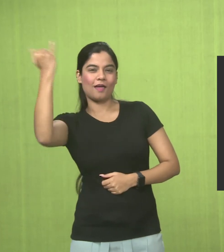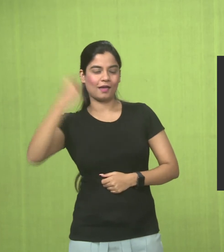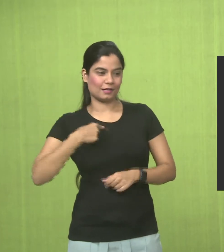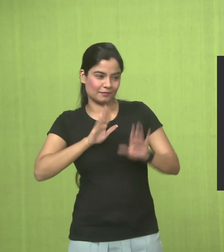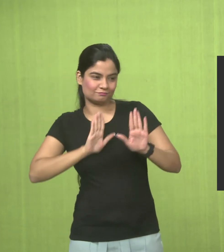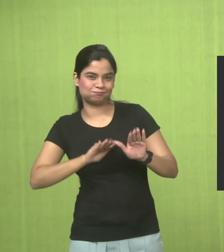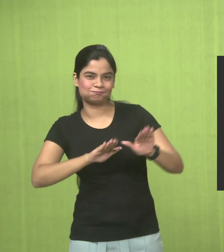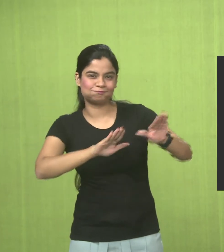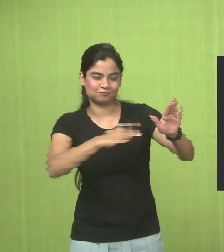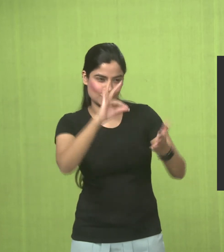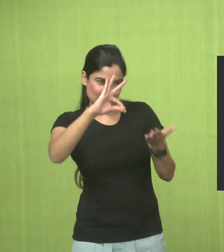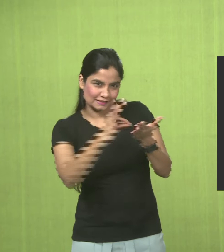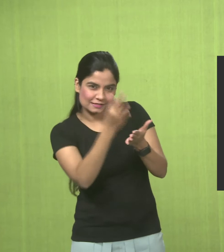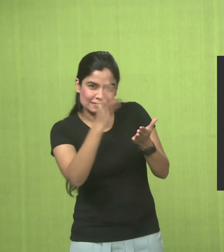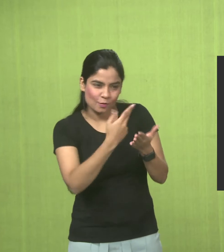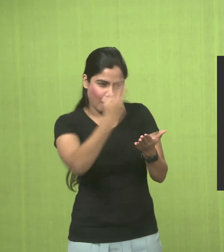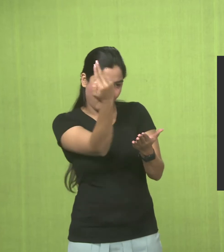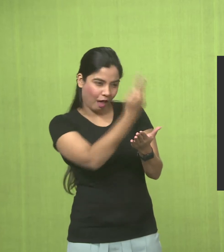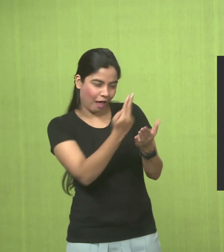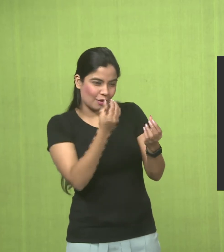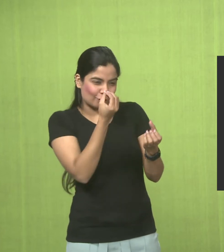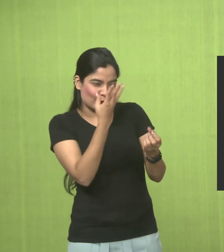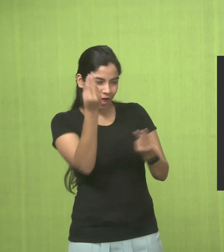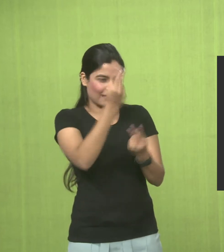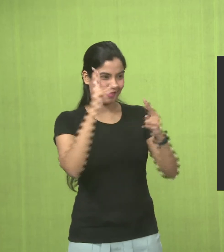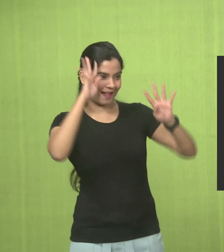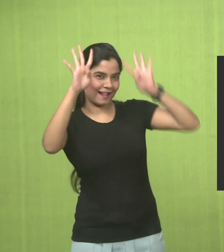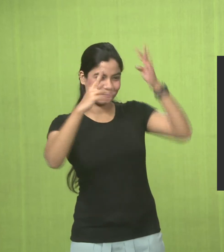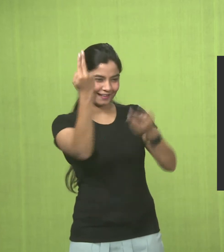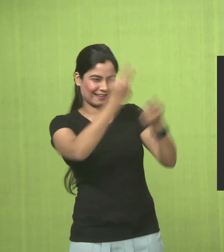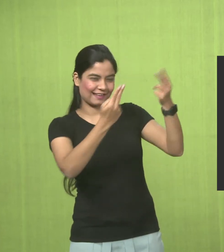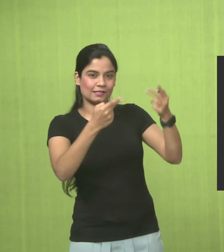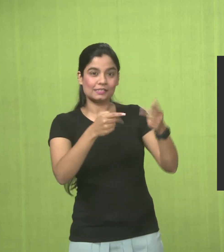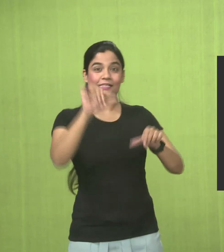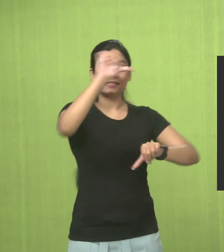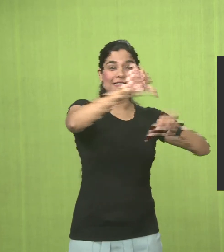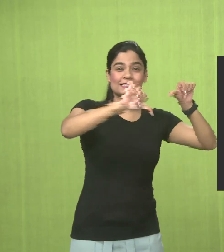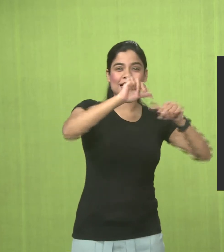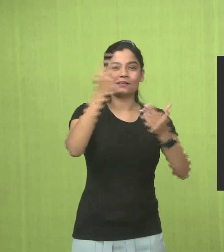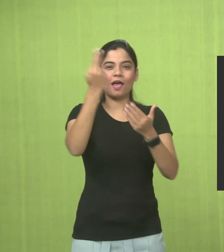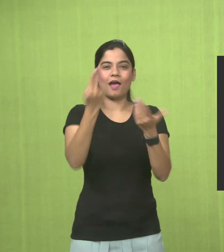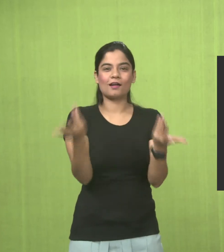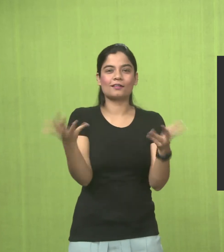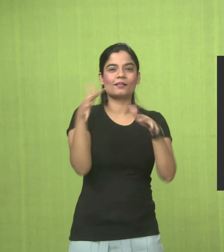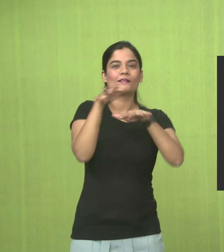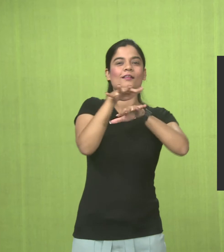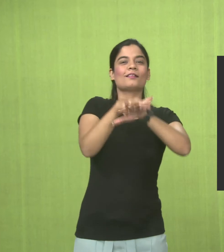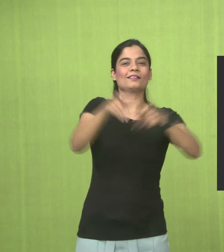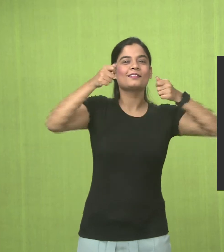everything. Whereas using the textiles and converting them into art and design them into a fashionable